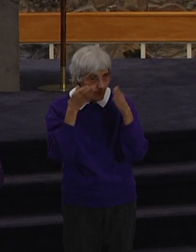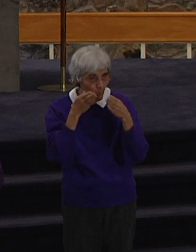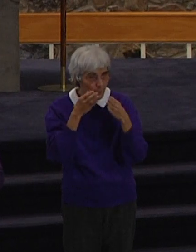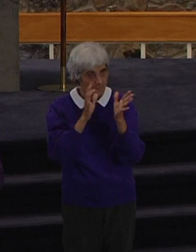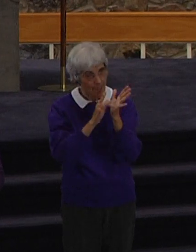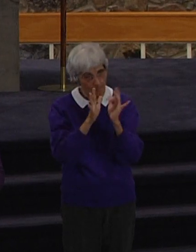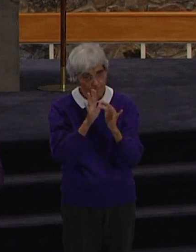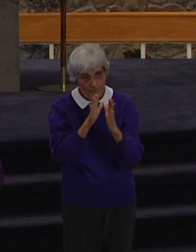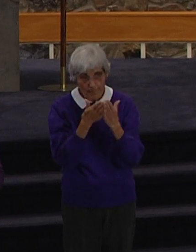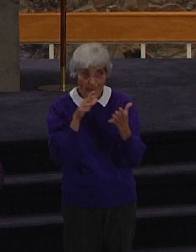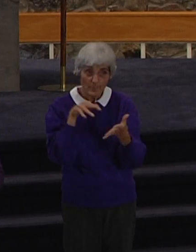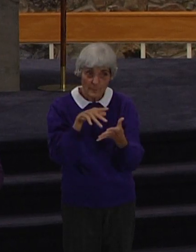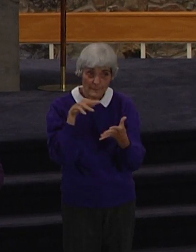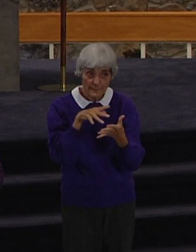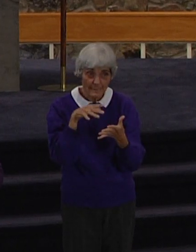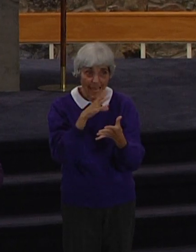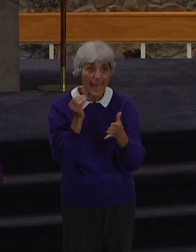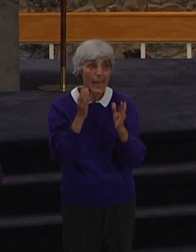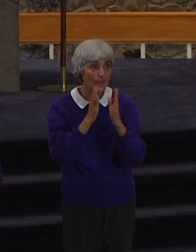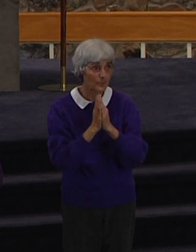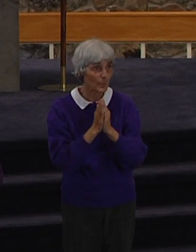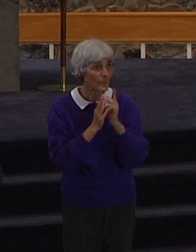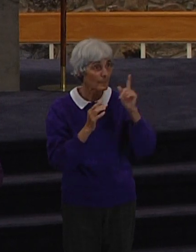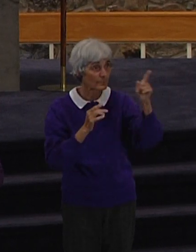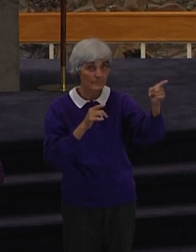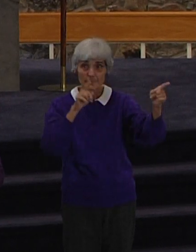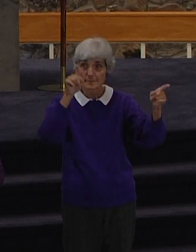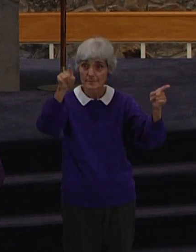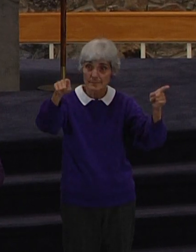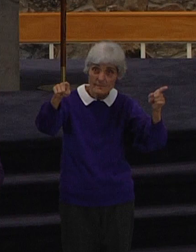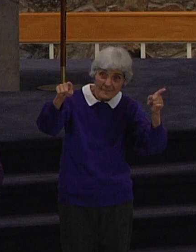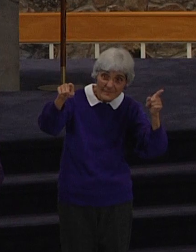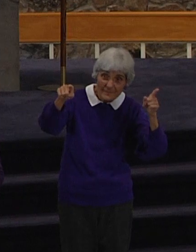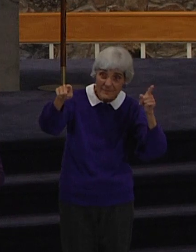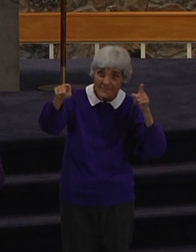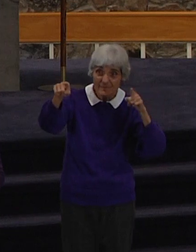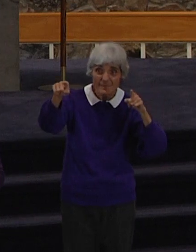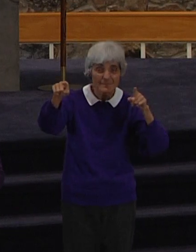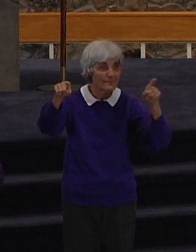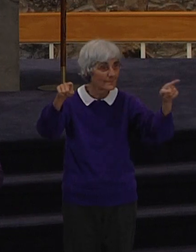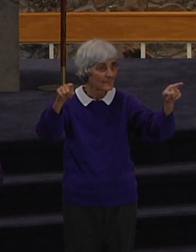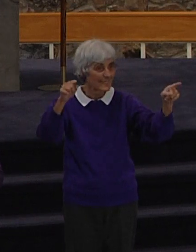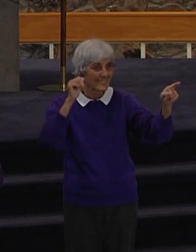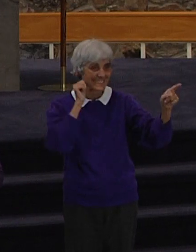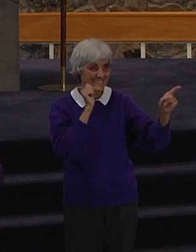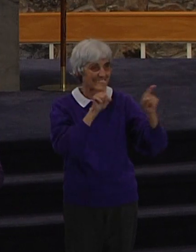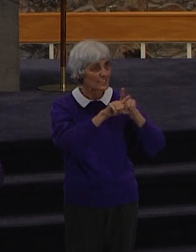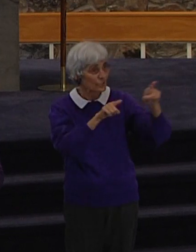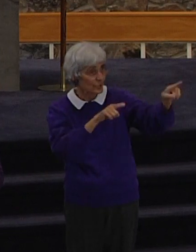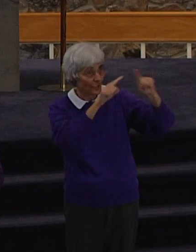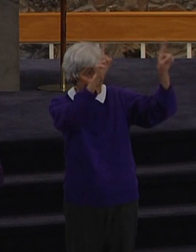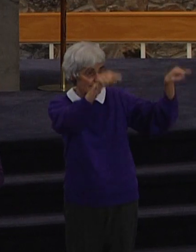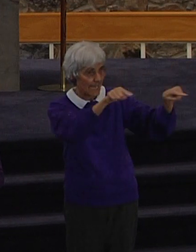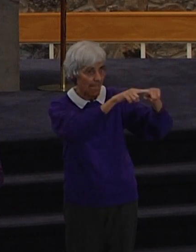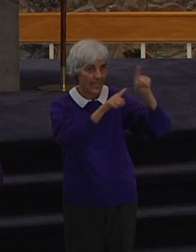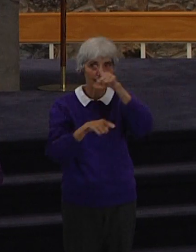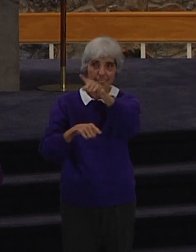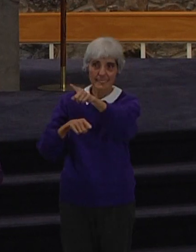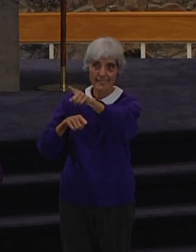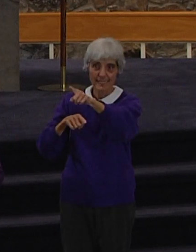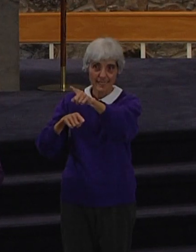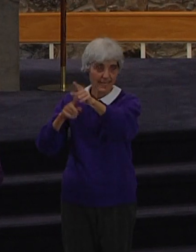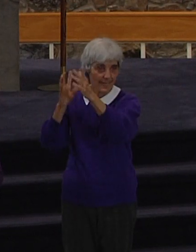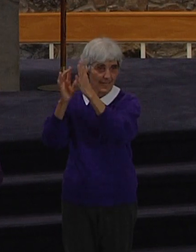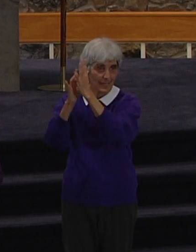study and to prayer. We've been inspired by our Savior towards